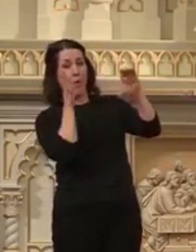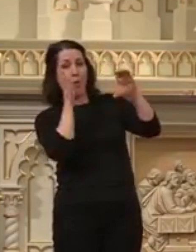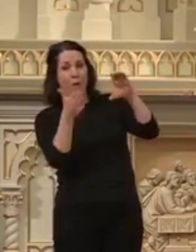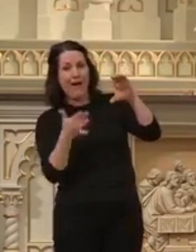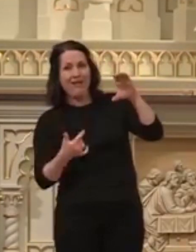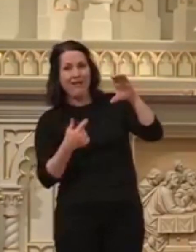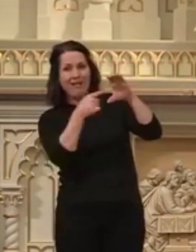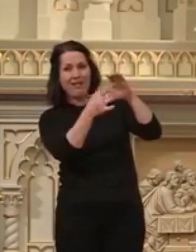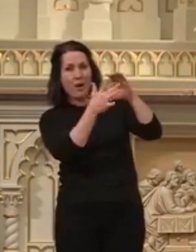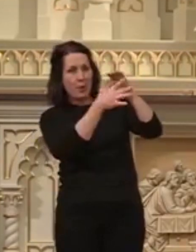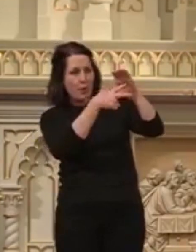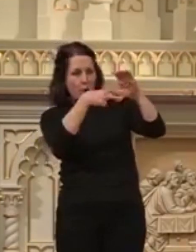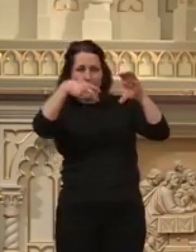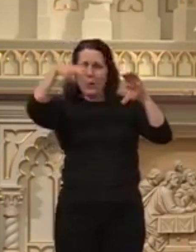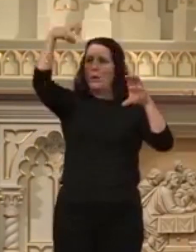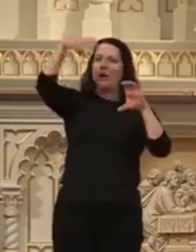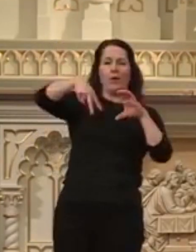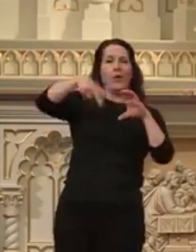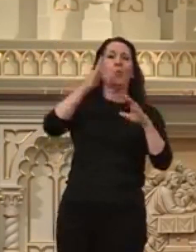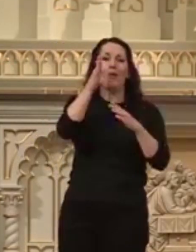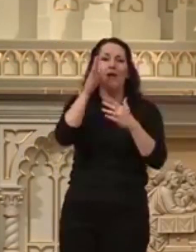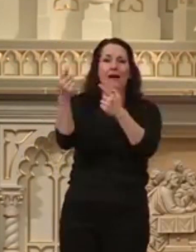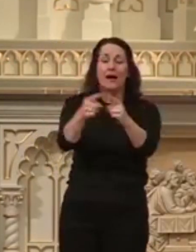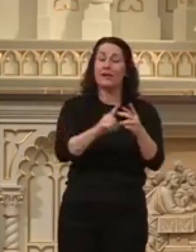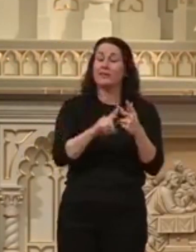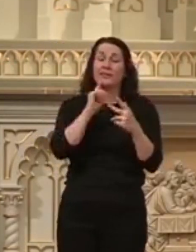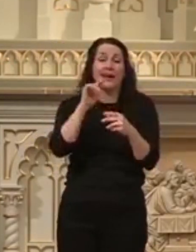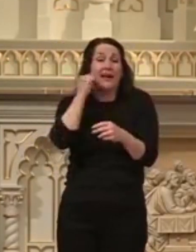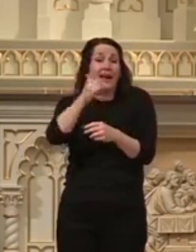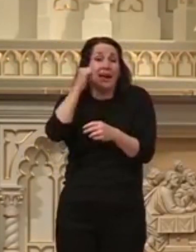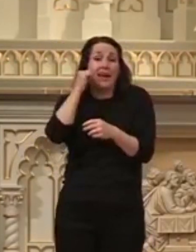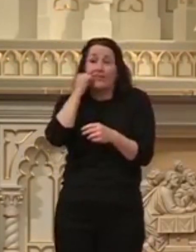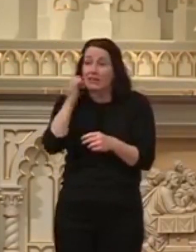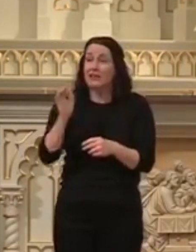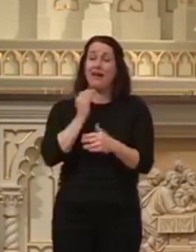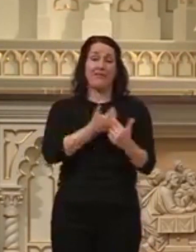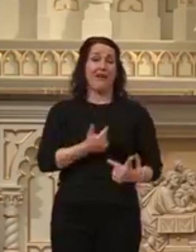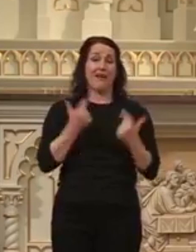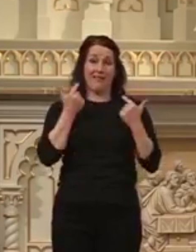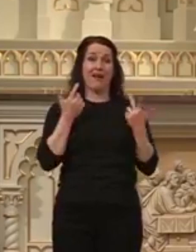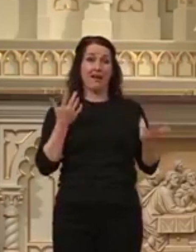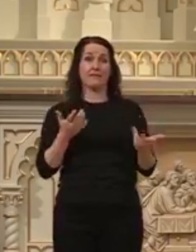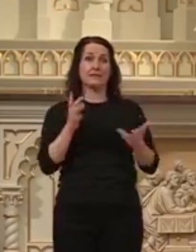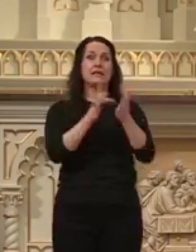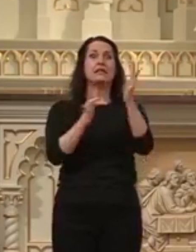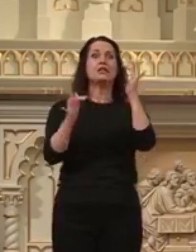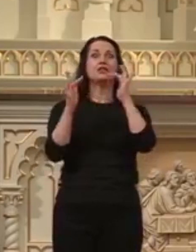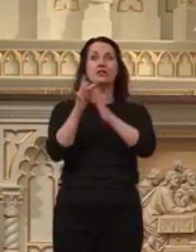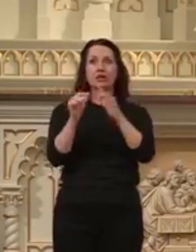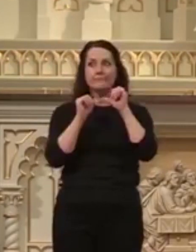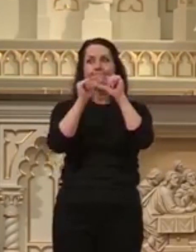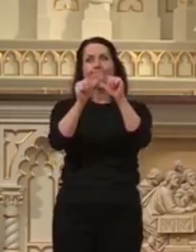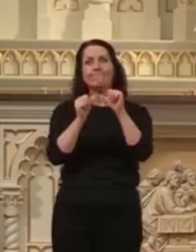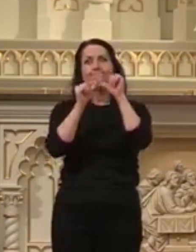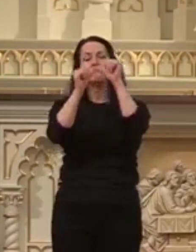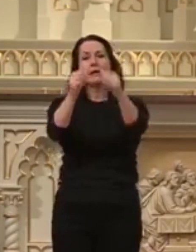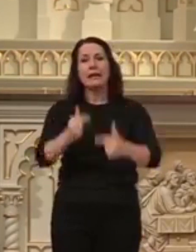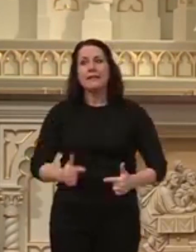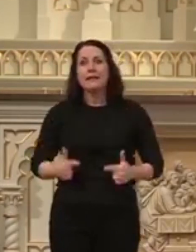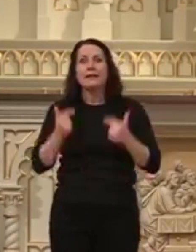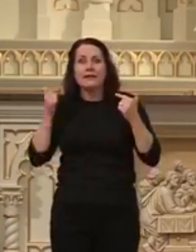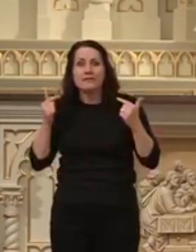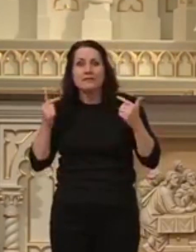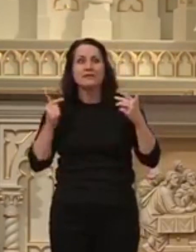morning. And every day of our lives, that tomb is empty, the